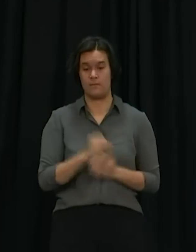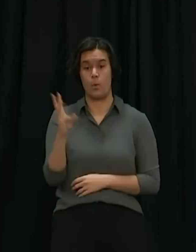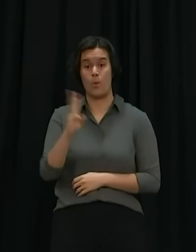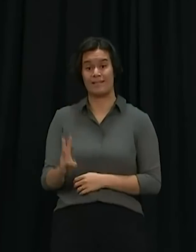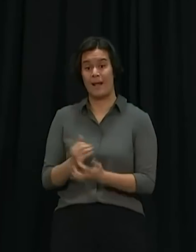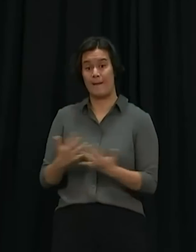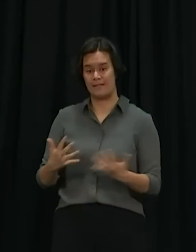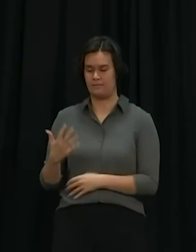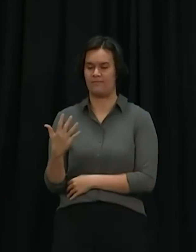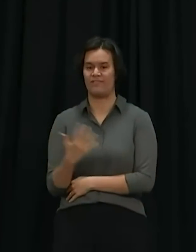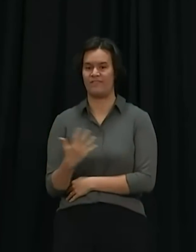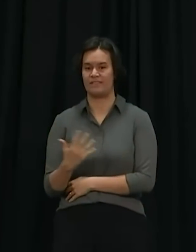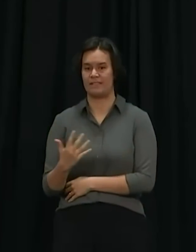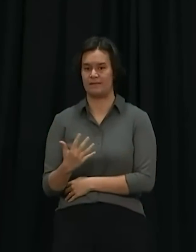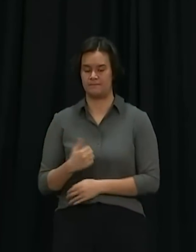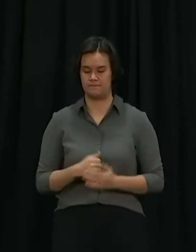Wellington.